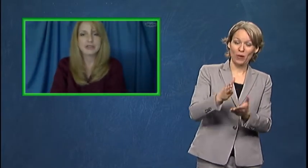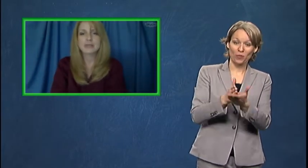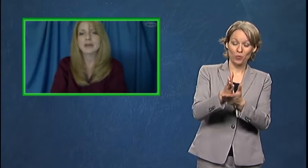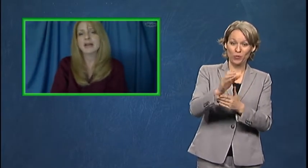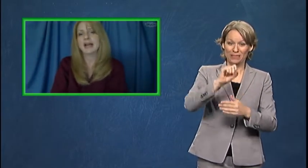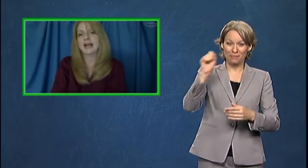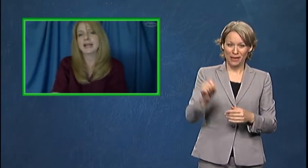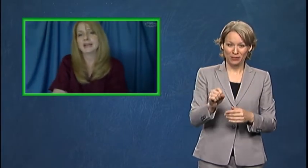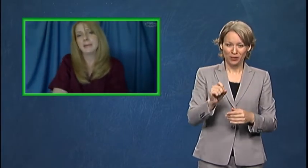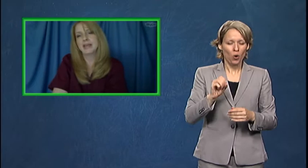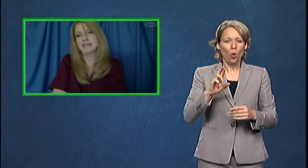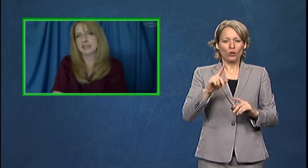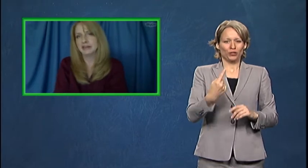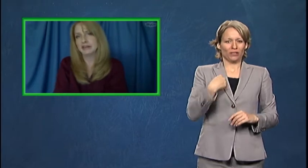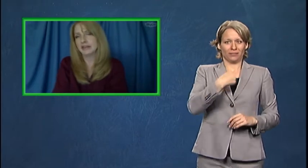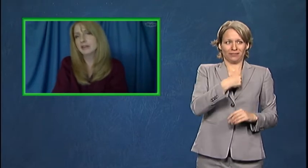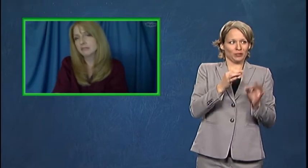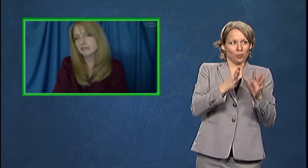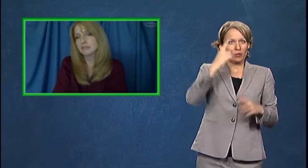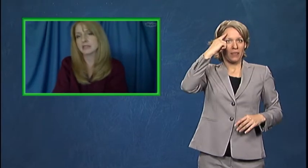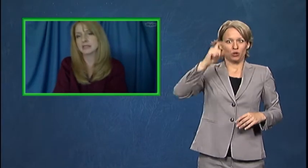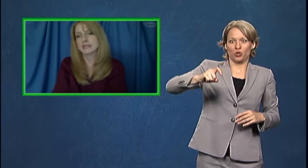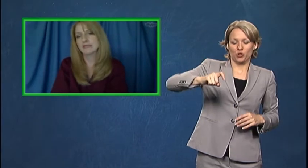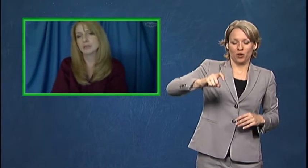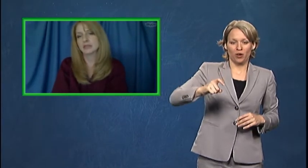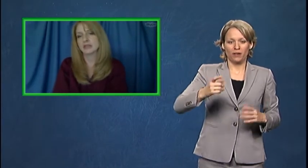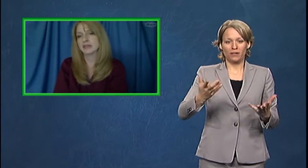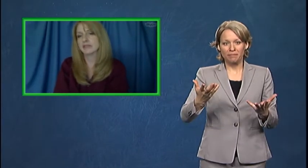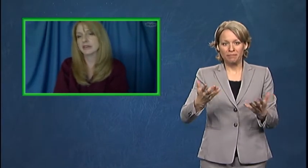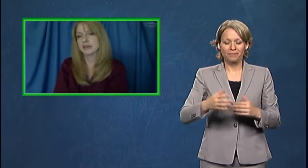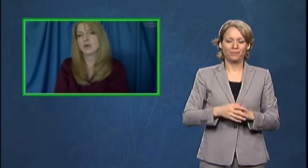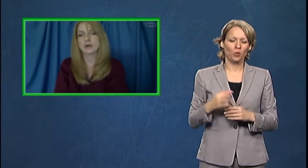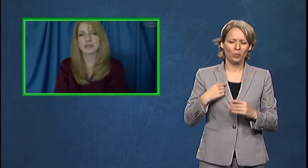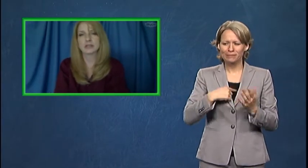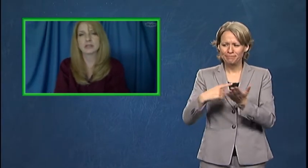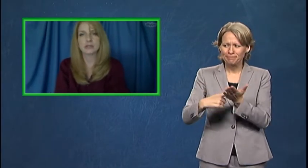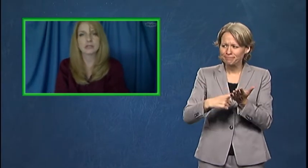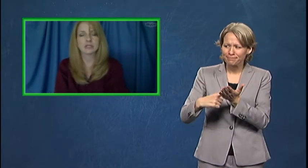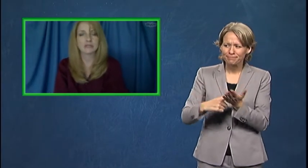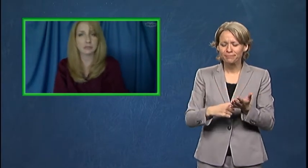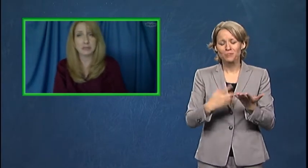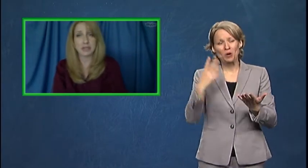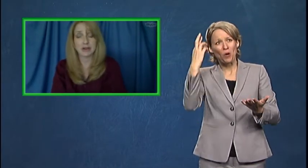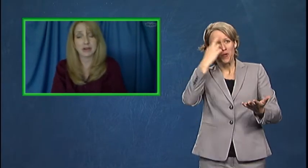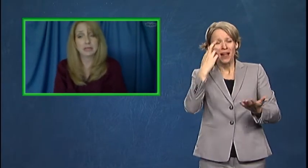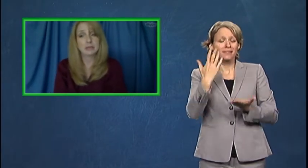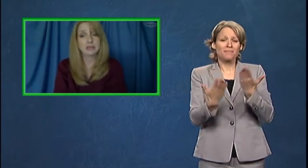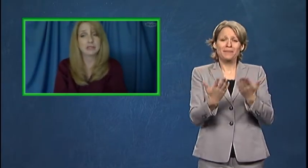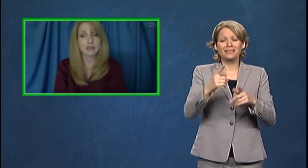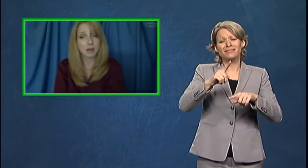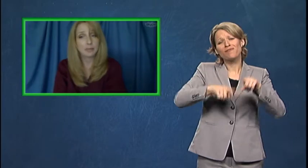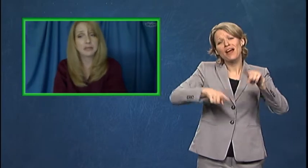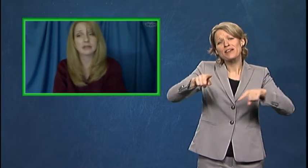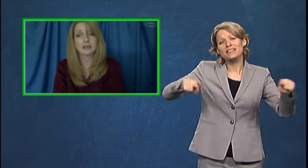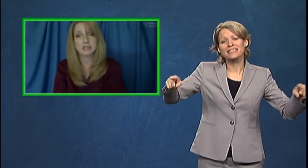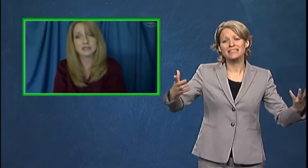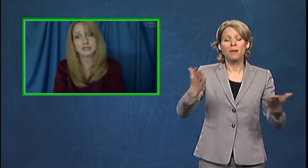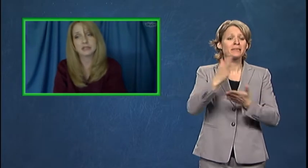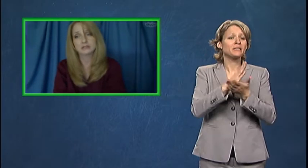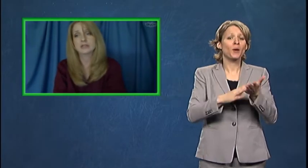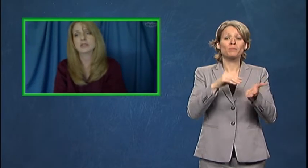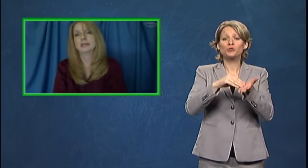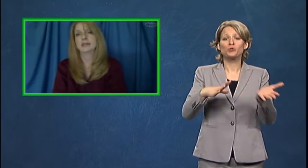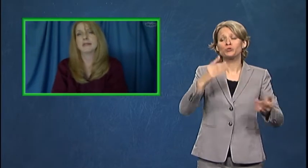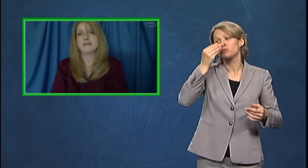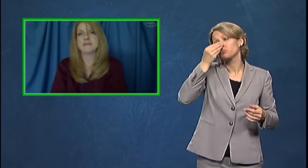for them? And it may vary. It's conceivable that it could vary according to the student's familiarity with the topic and the